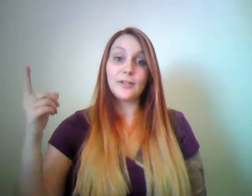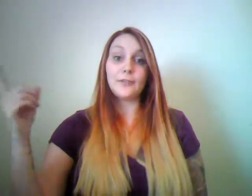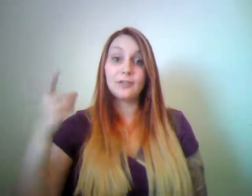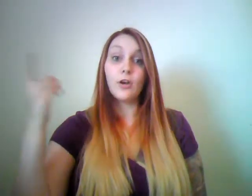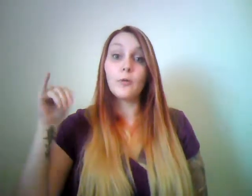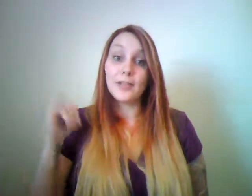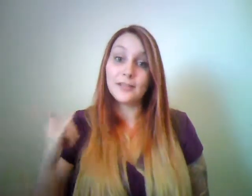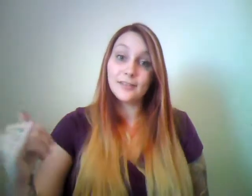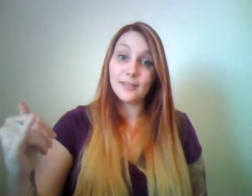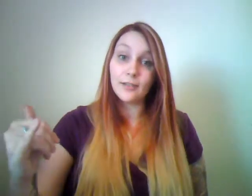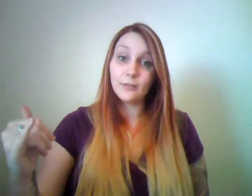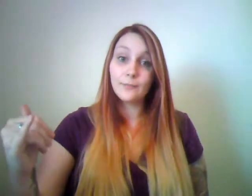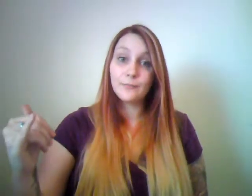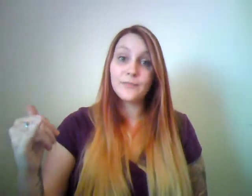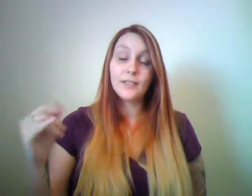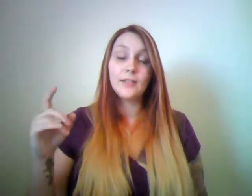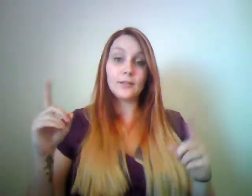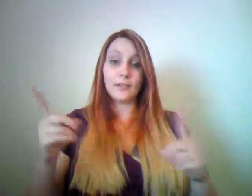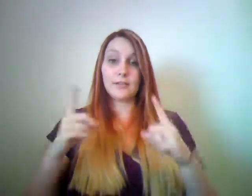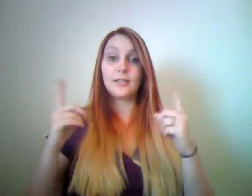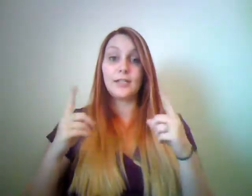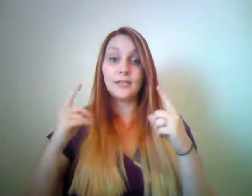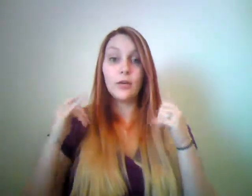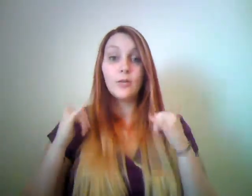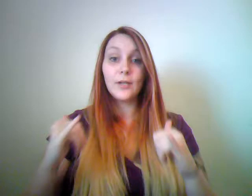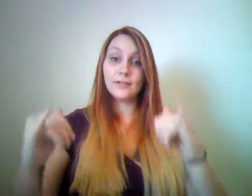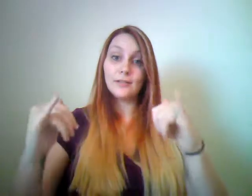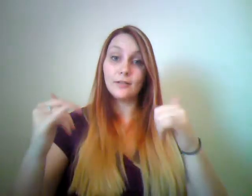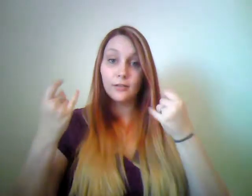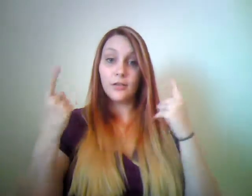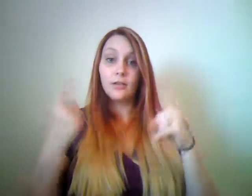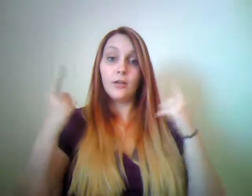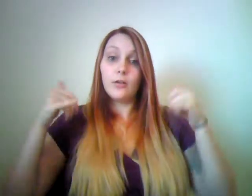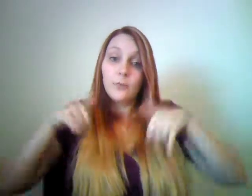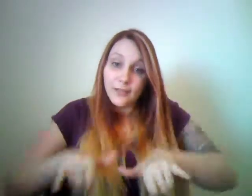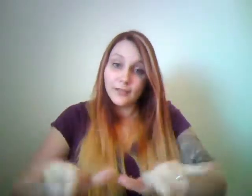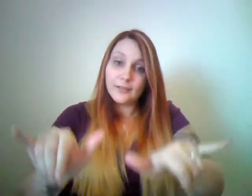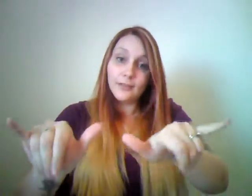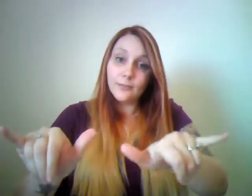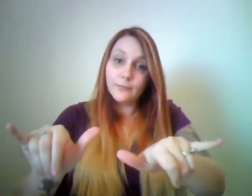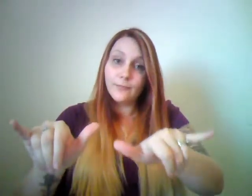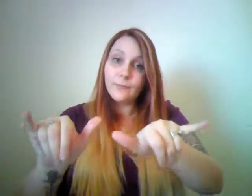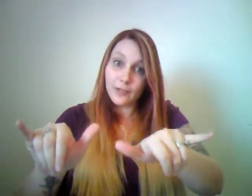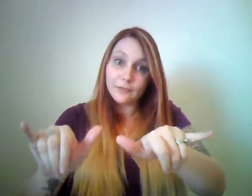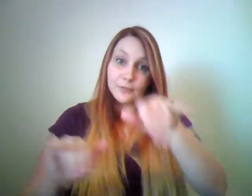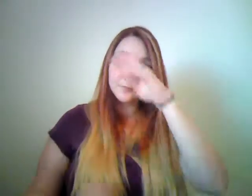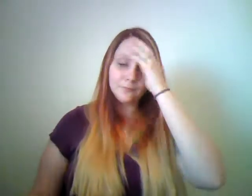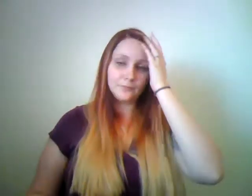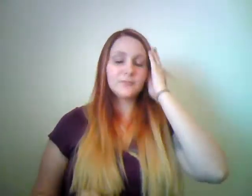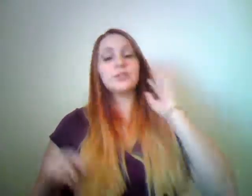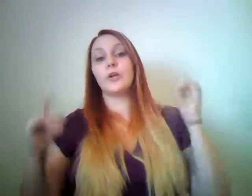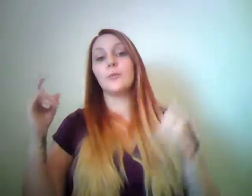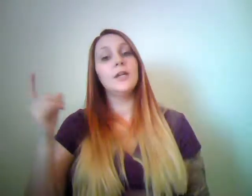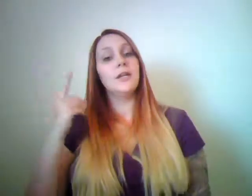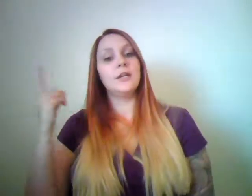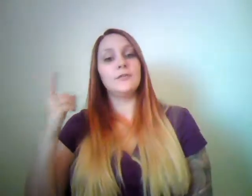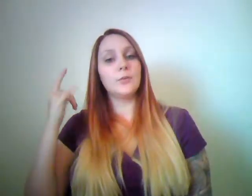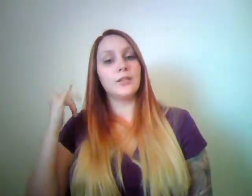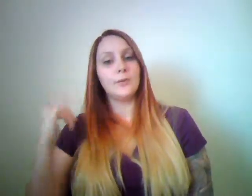is always still. So that's what that is, always still. Always still. Forever. So if you want to get more